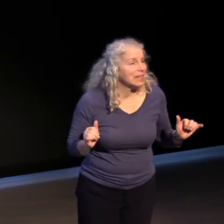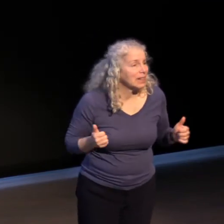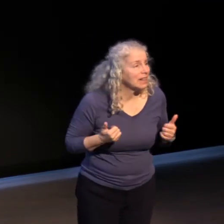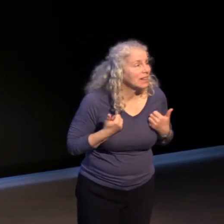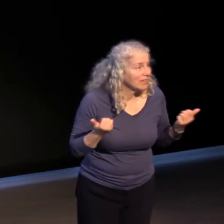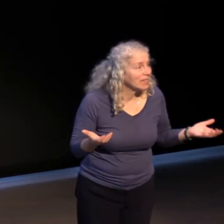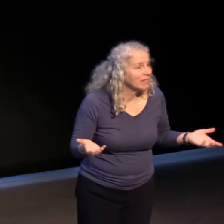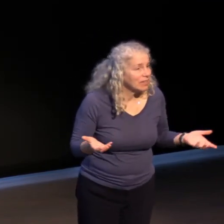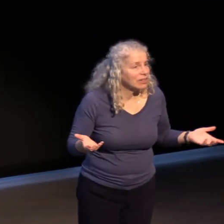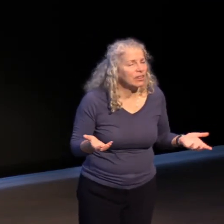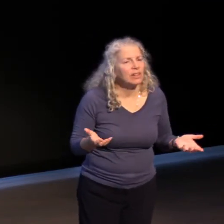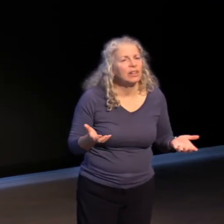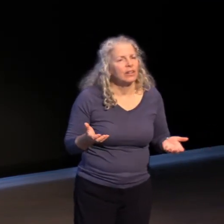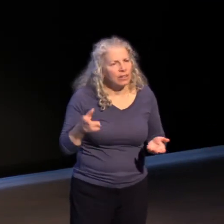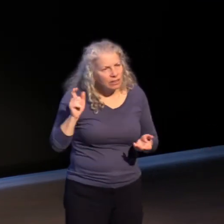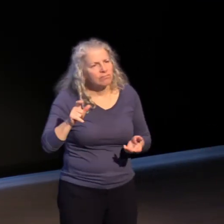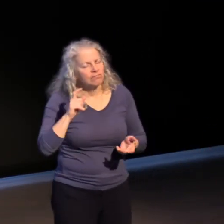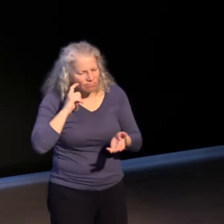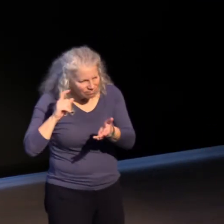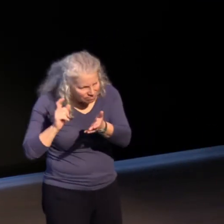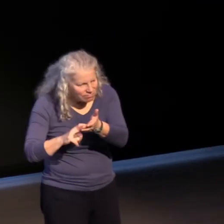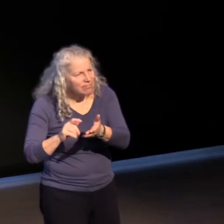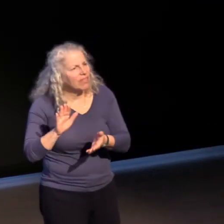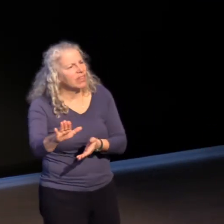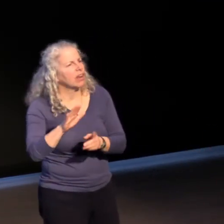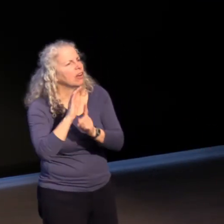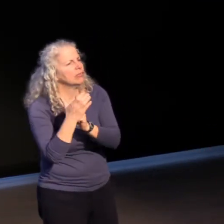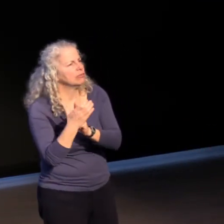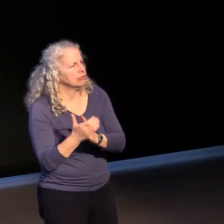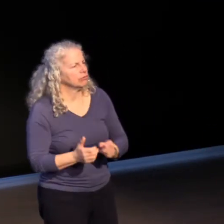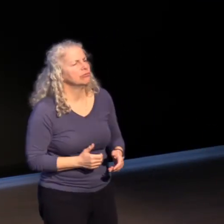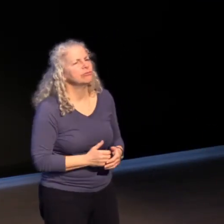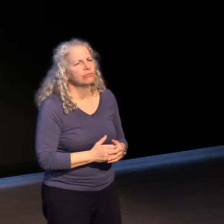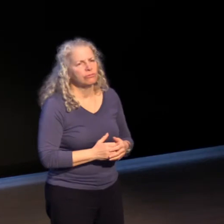important activation of Indigenous culture.